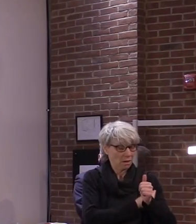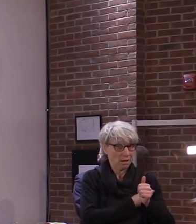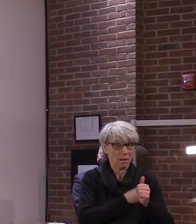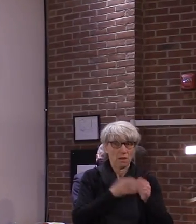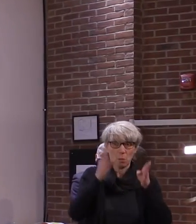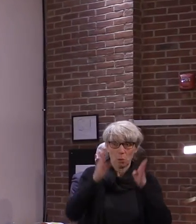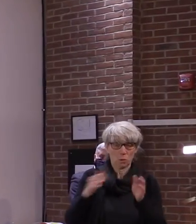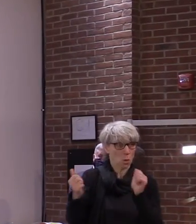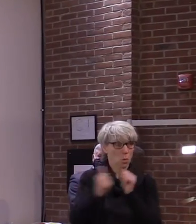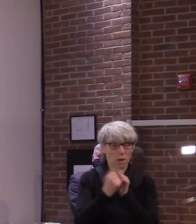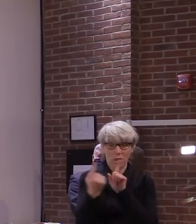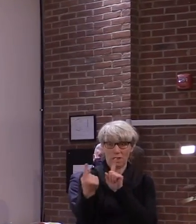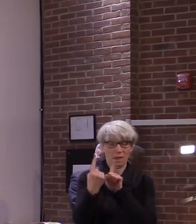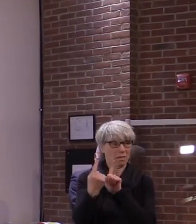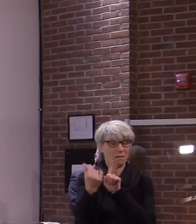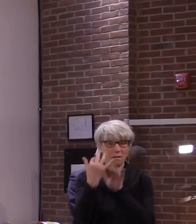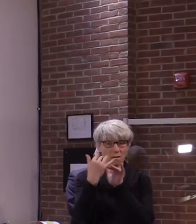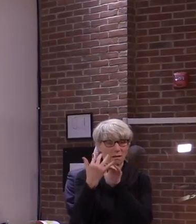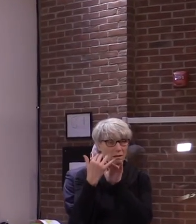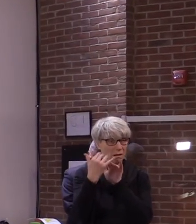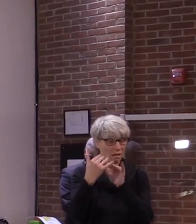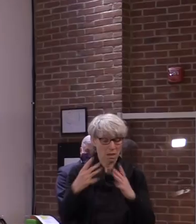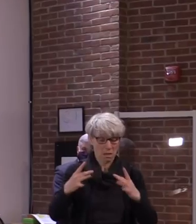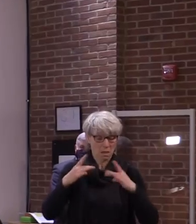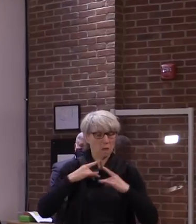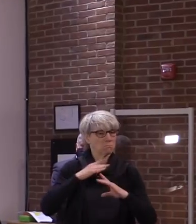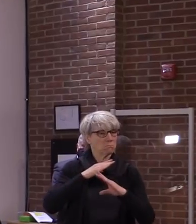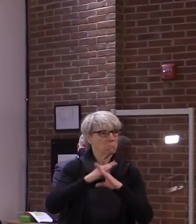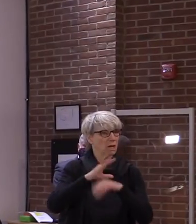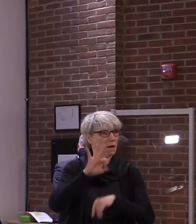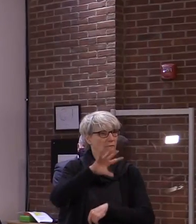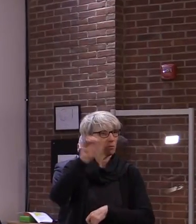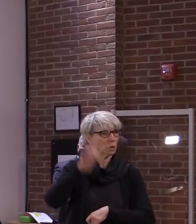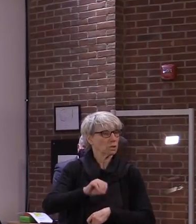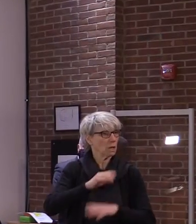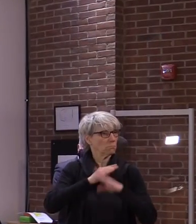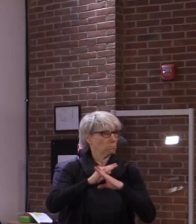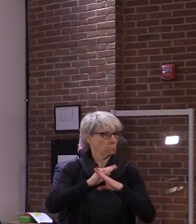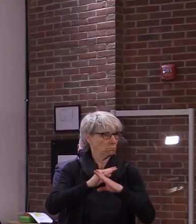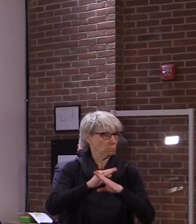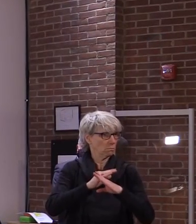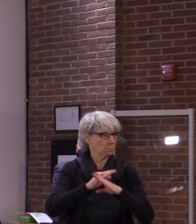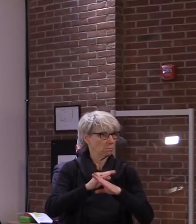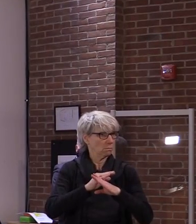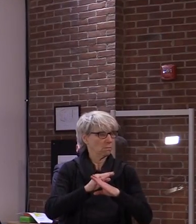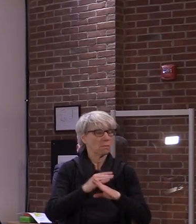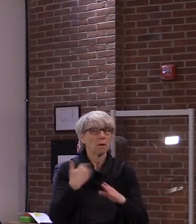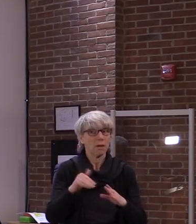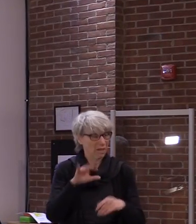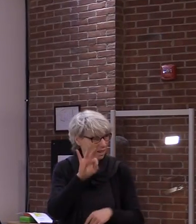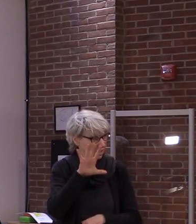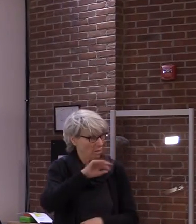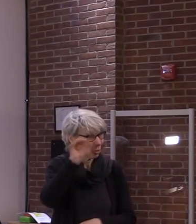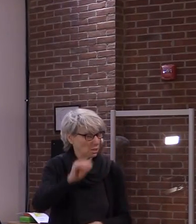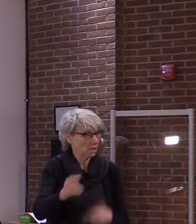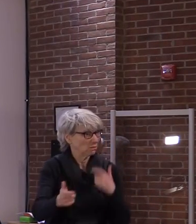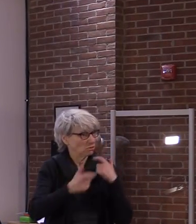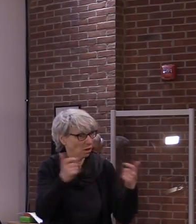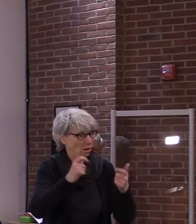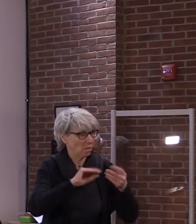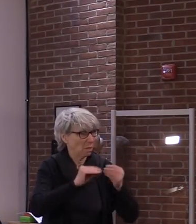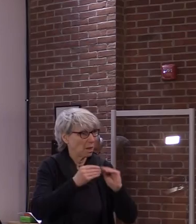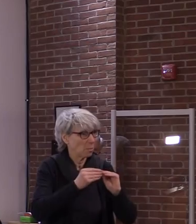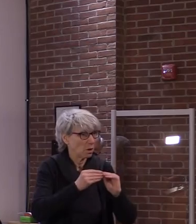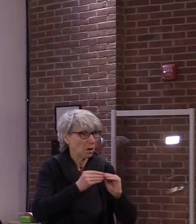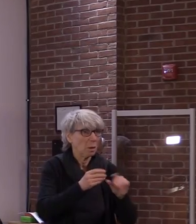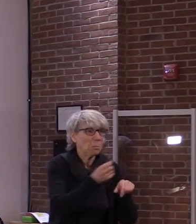an incredible success. Let me make one side point about these percentages. They are important, but as